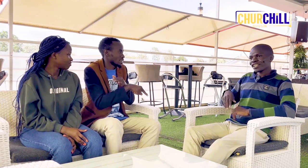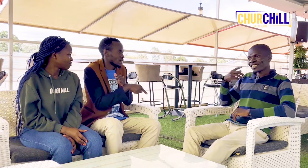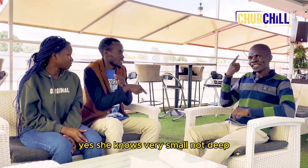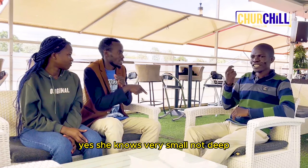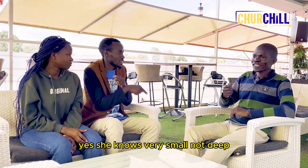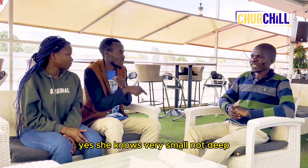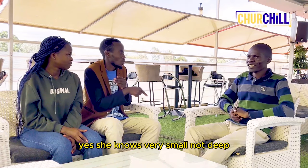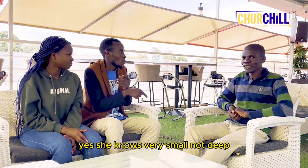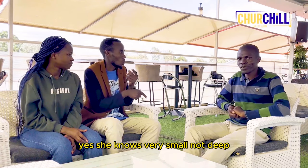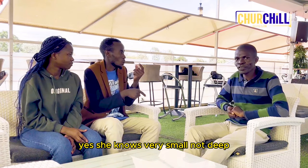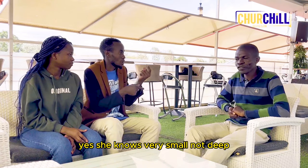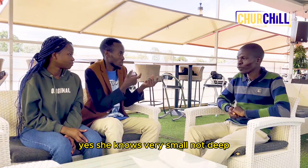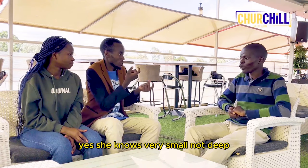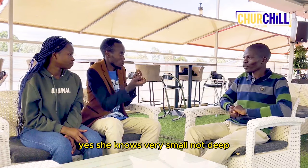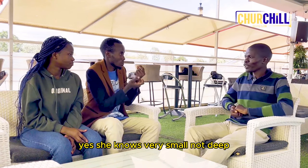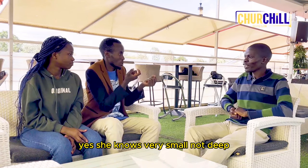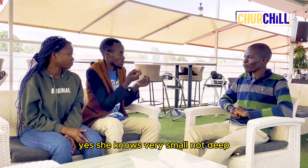Yes. She knows very small, not deep.